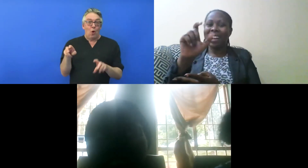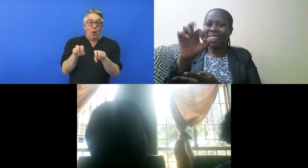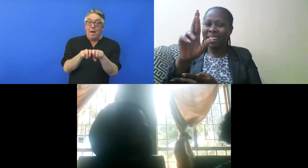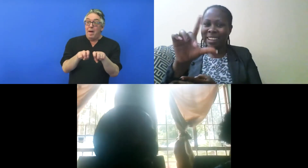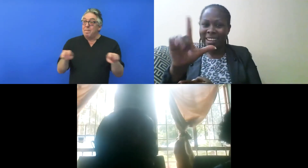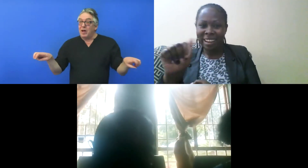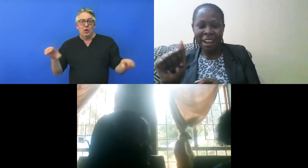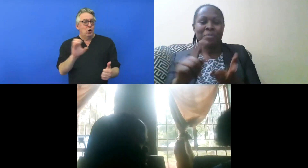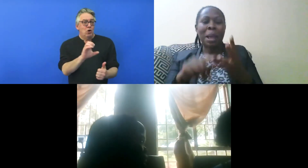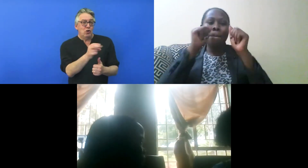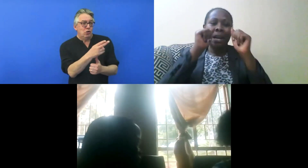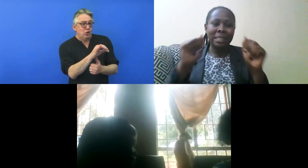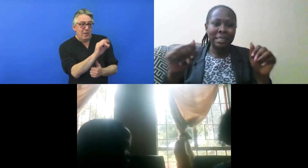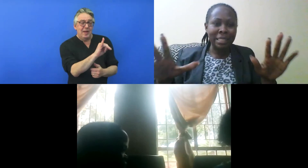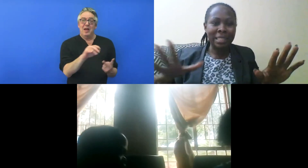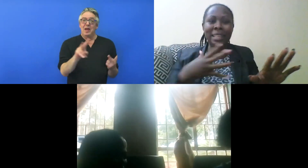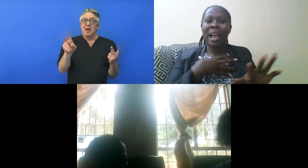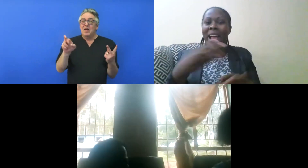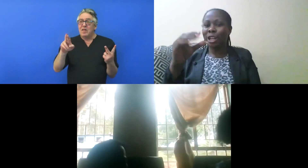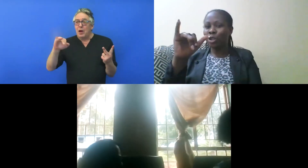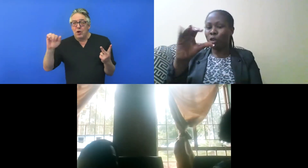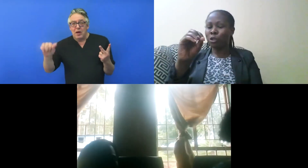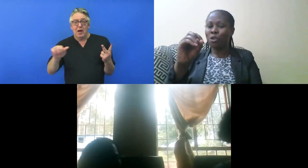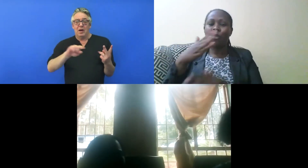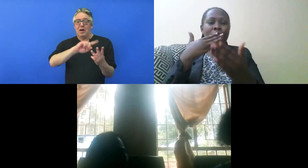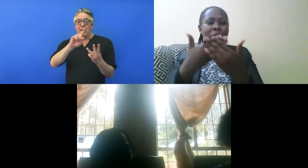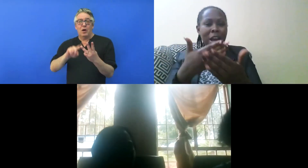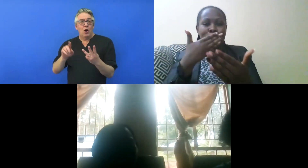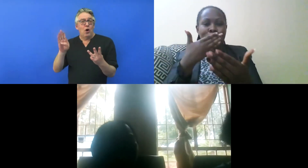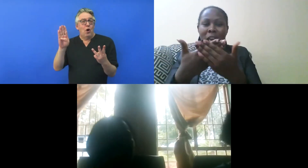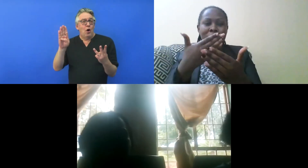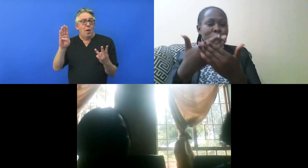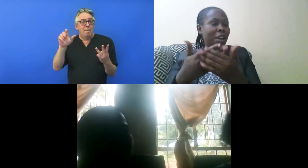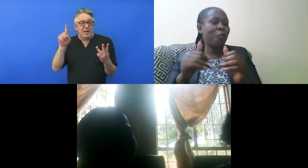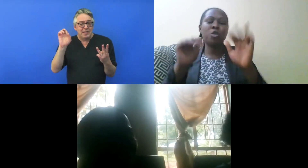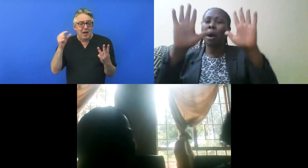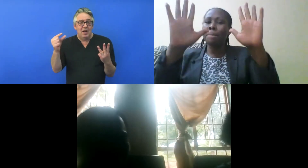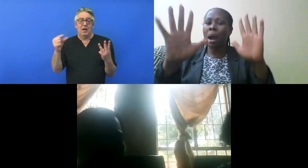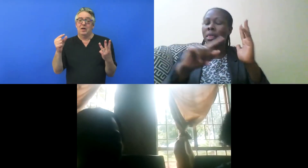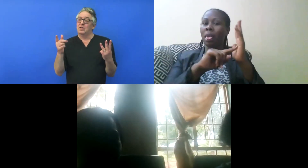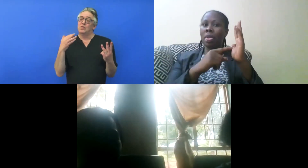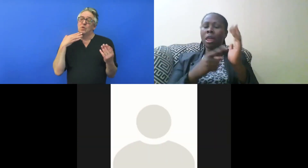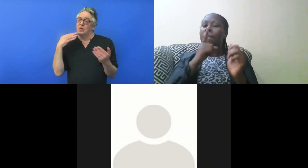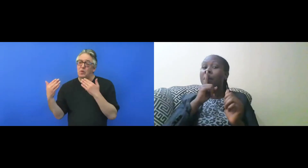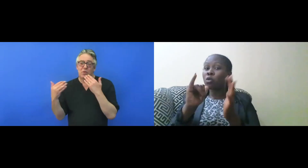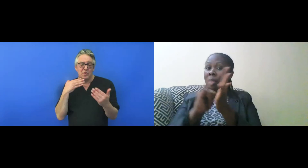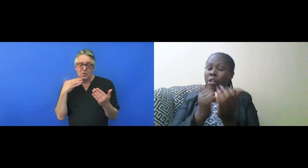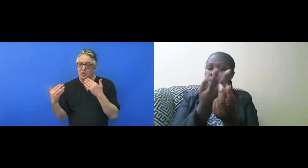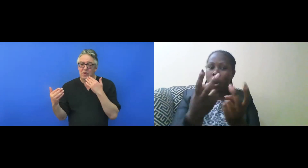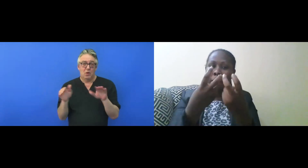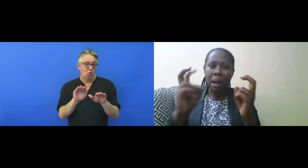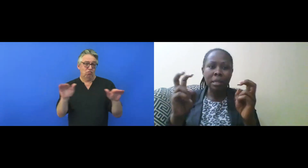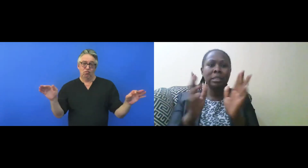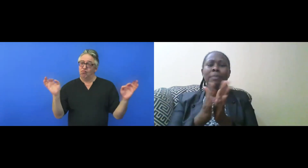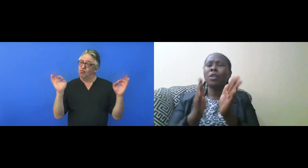Shidi, Valeria, Blessing, and Saad Yusuf. Thank you very much for your